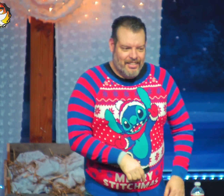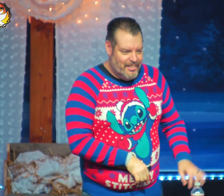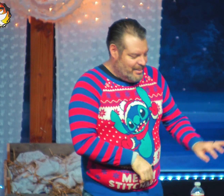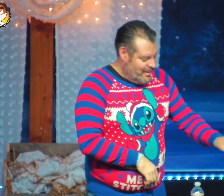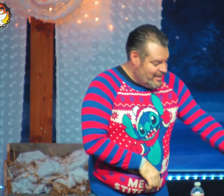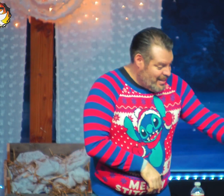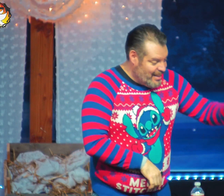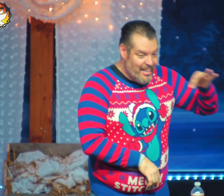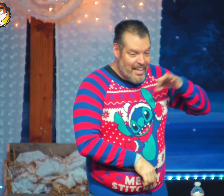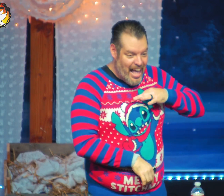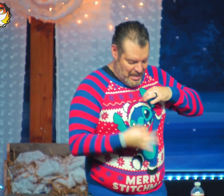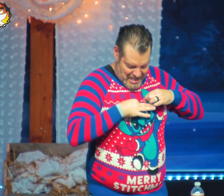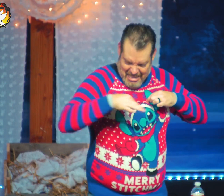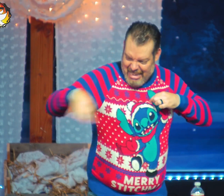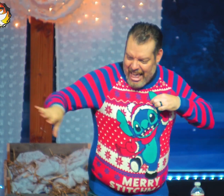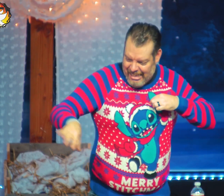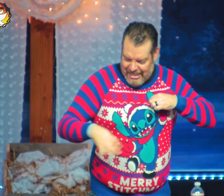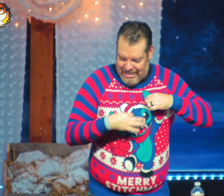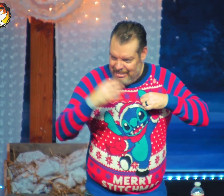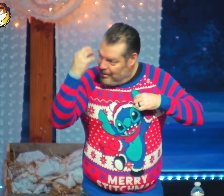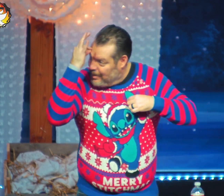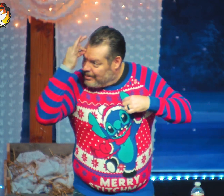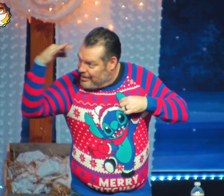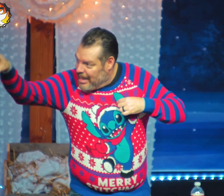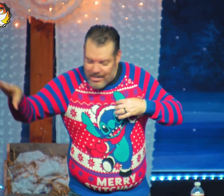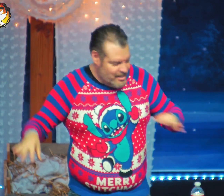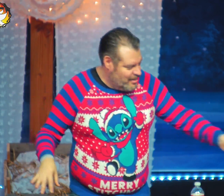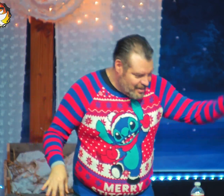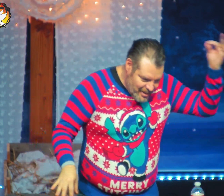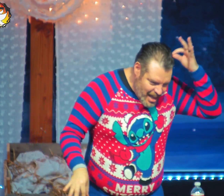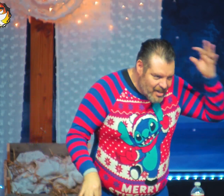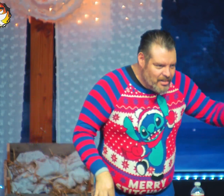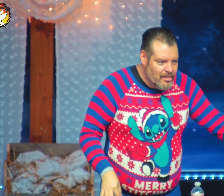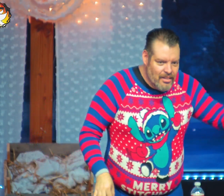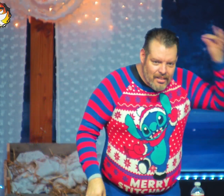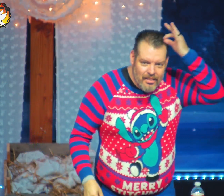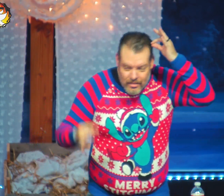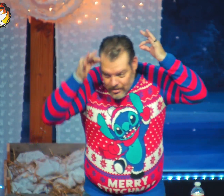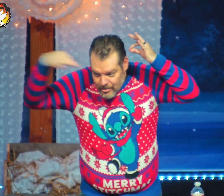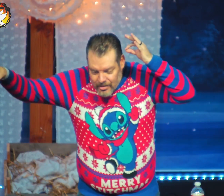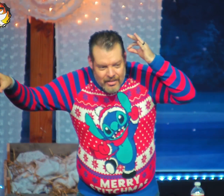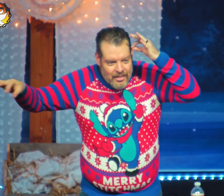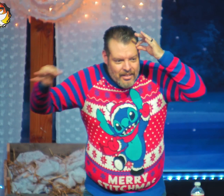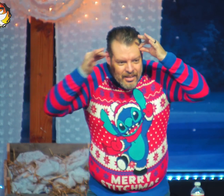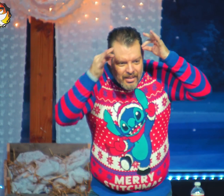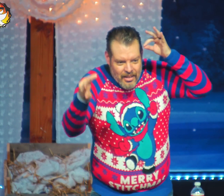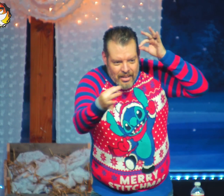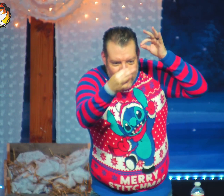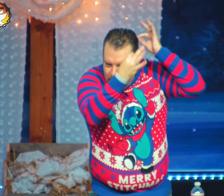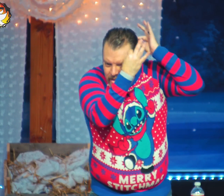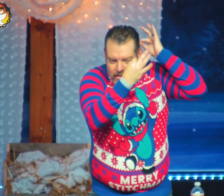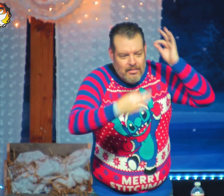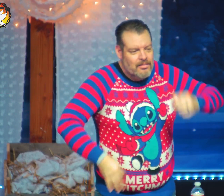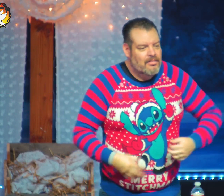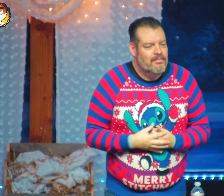And I say, oh, that doesn't match. I want this. Oh, I don't want that. I want this. Can you get my